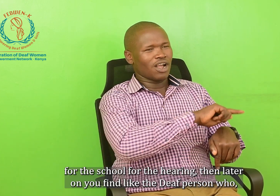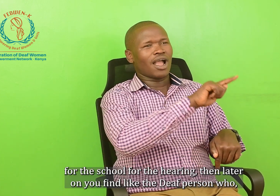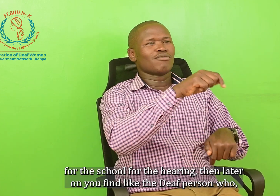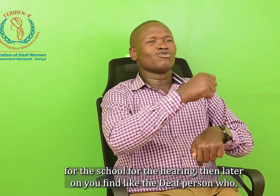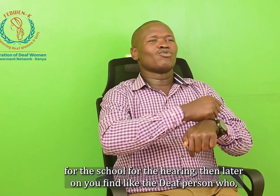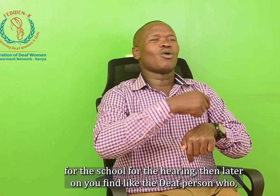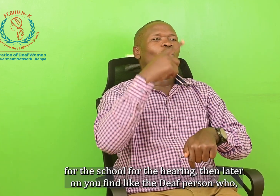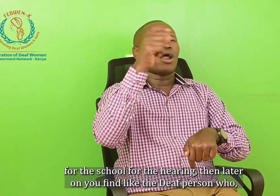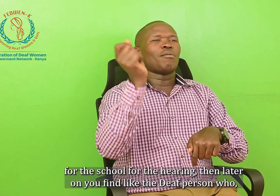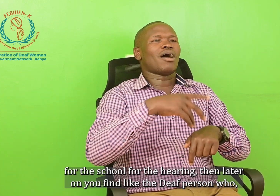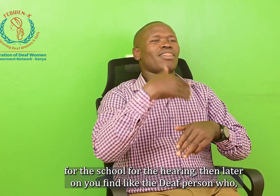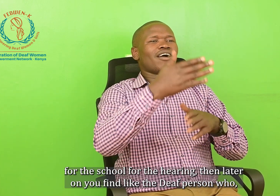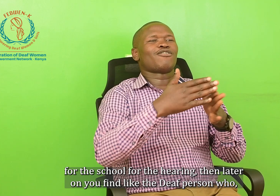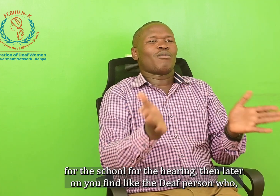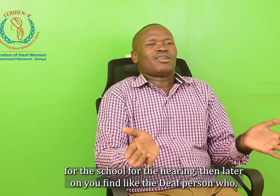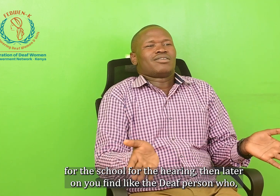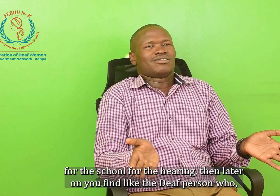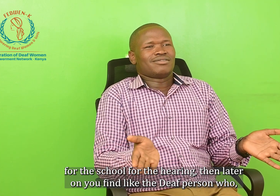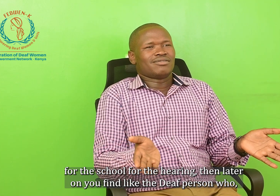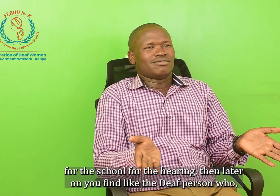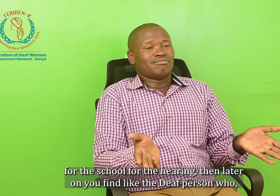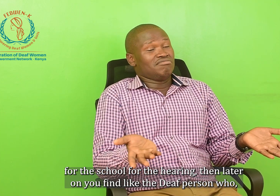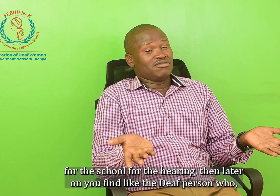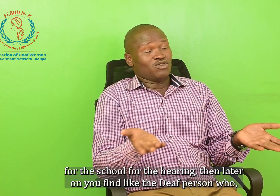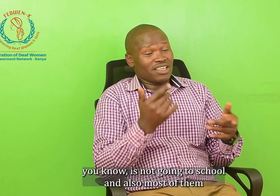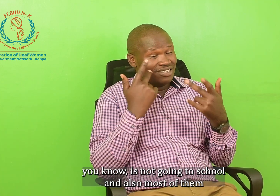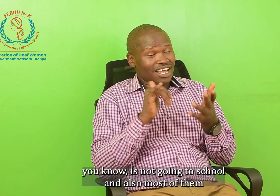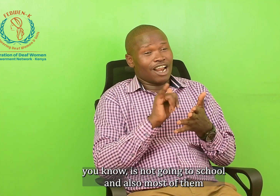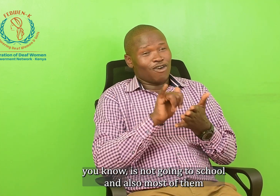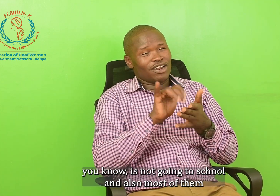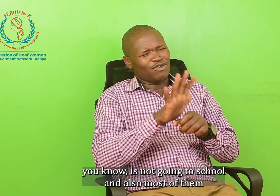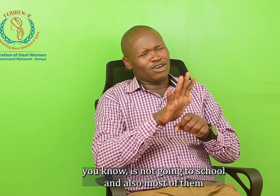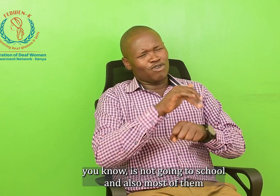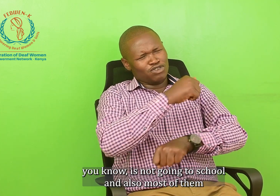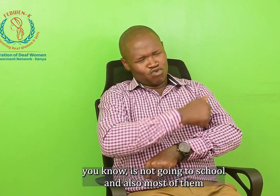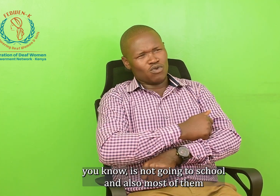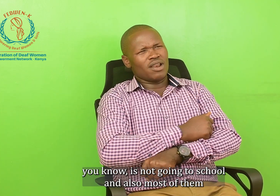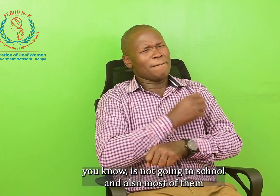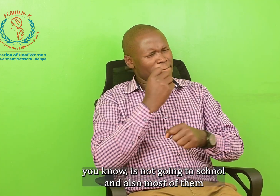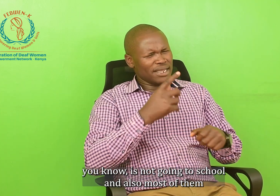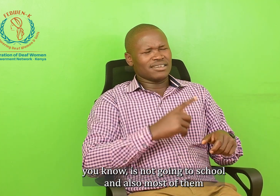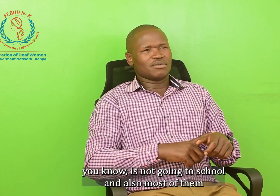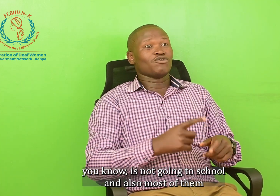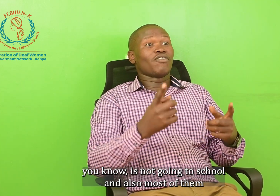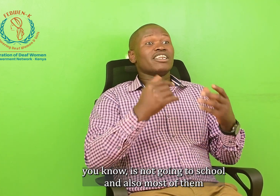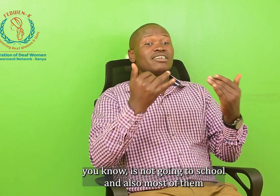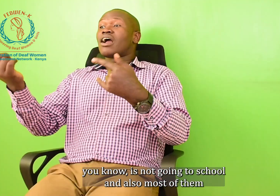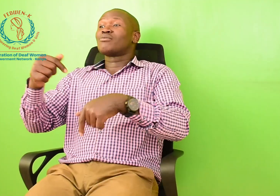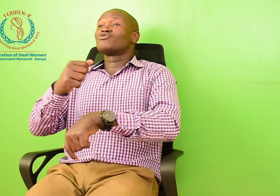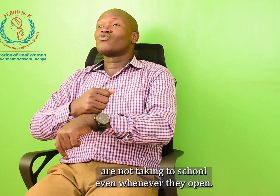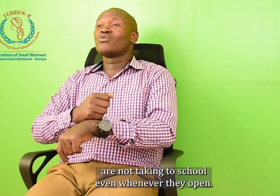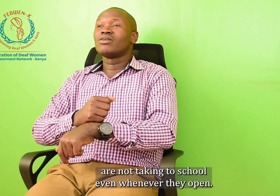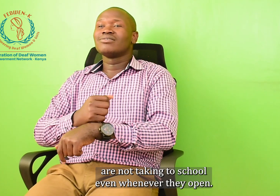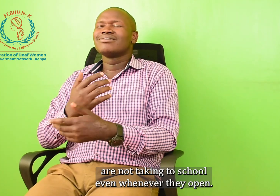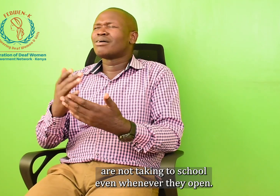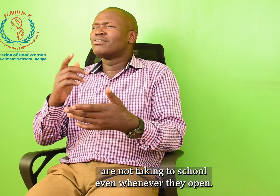hearing, then later on you find like the deaf person, is not going to school. And also most of them are not taken to school very